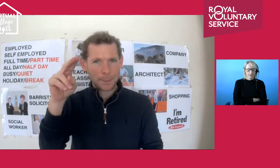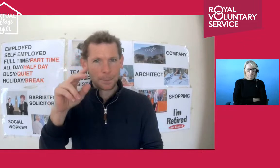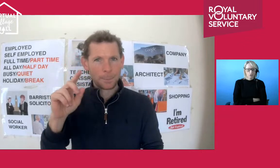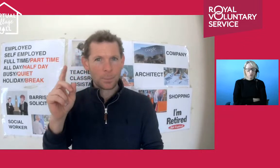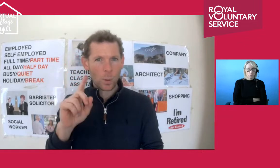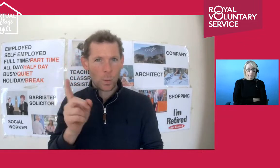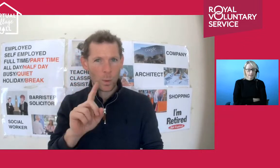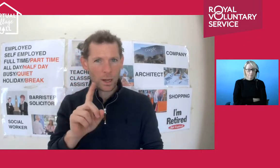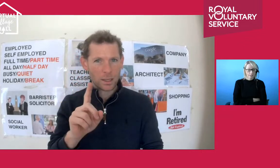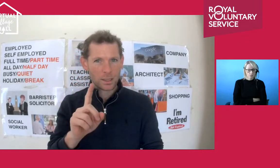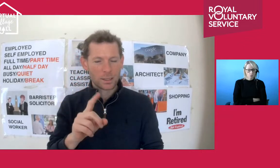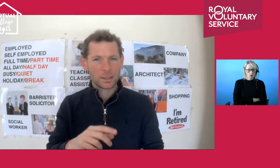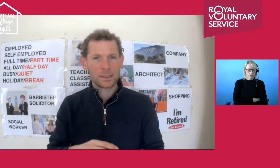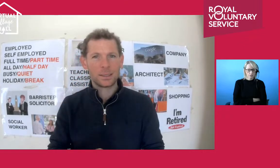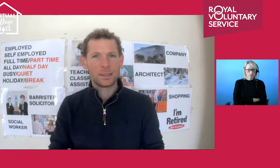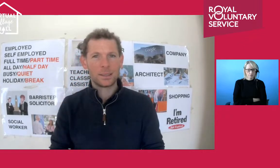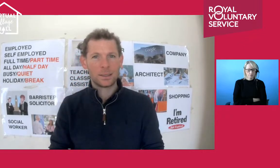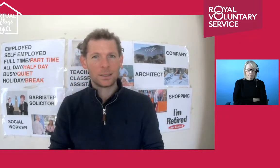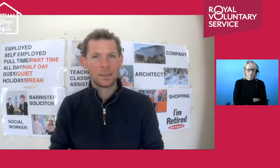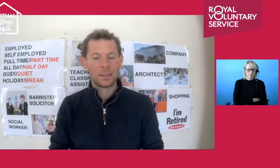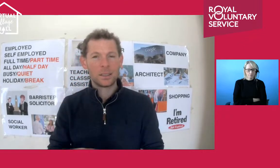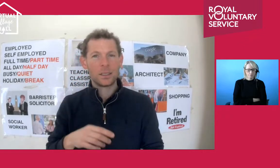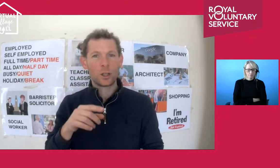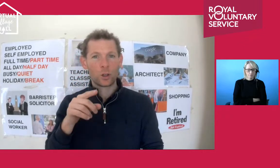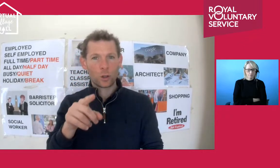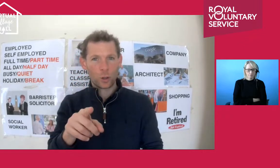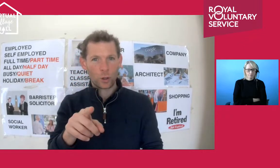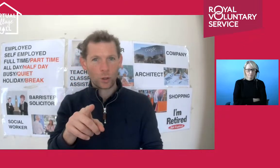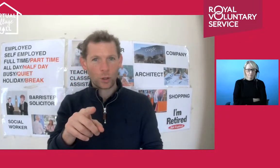And then your name is what?